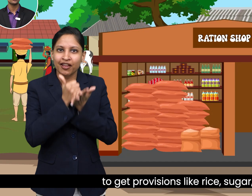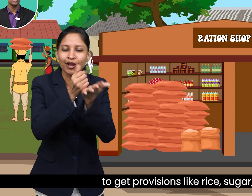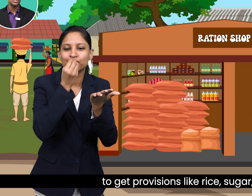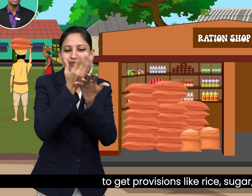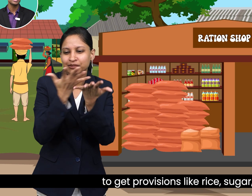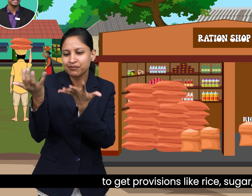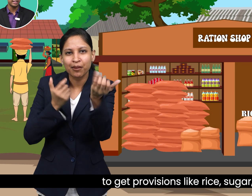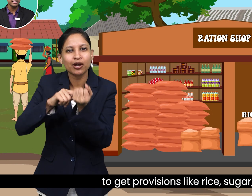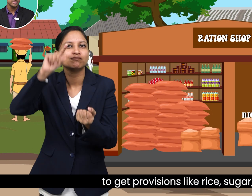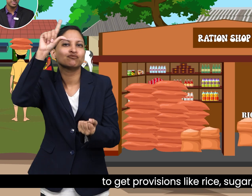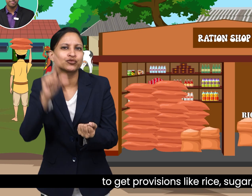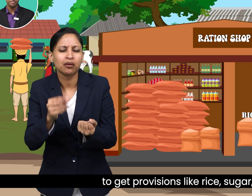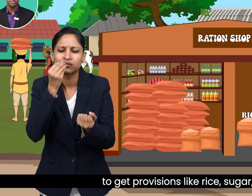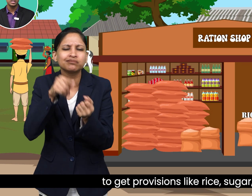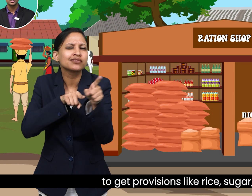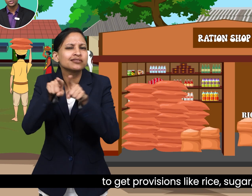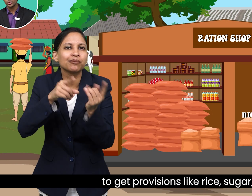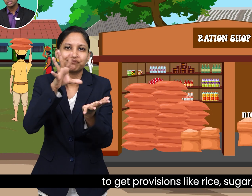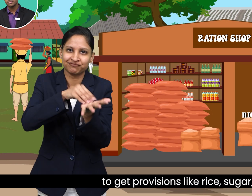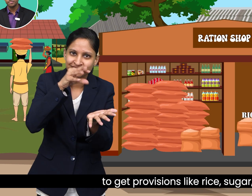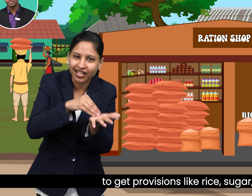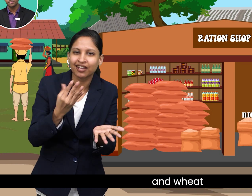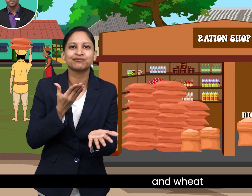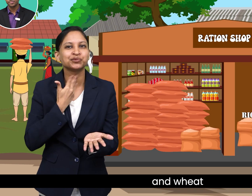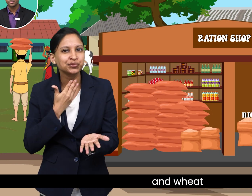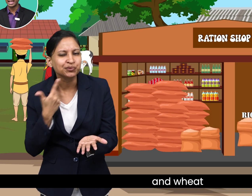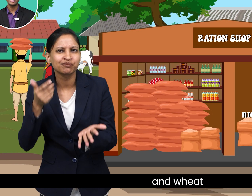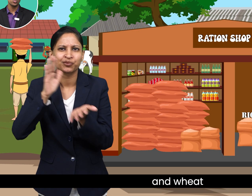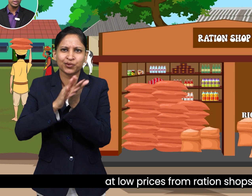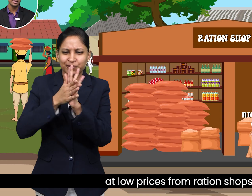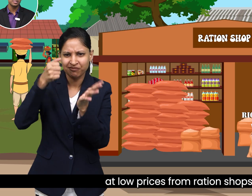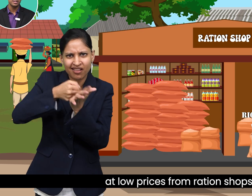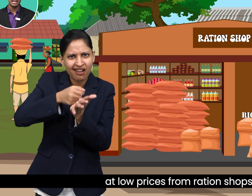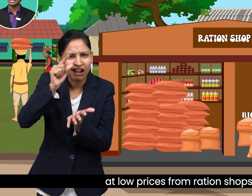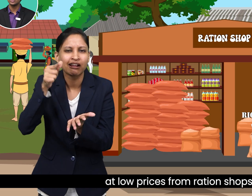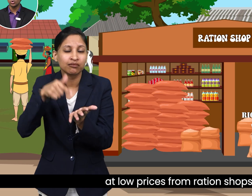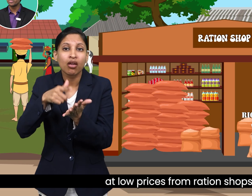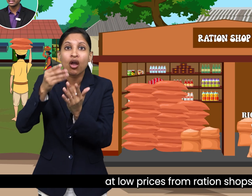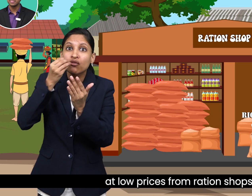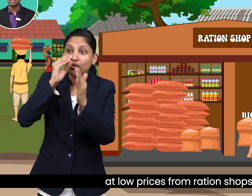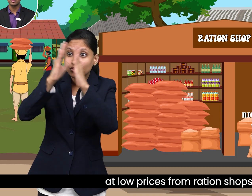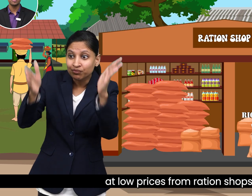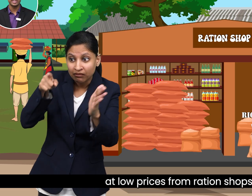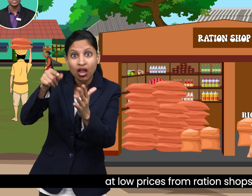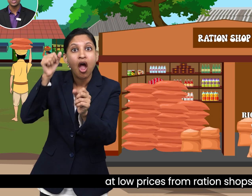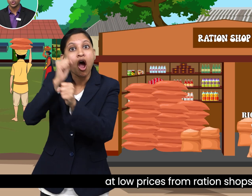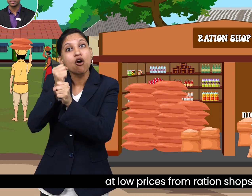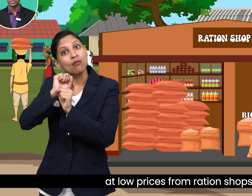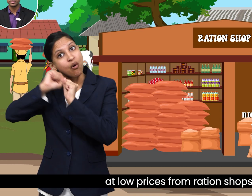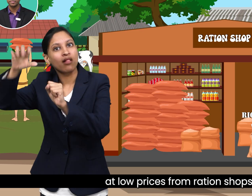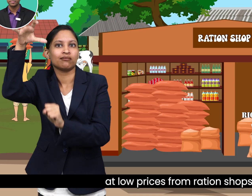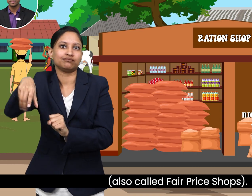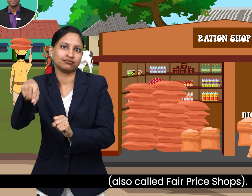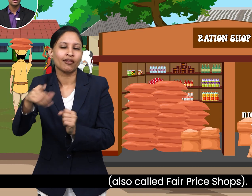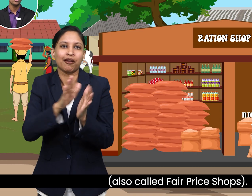get provisions like rice, sugar, and wheat at low prices from ration